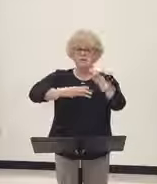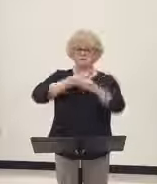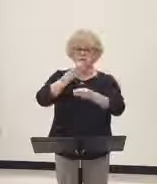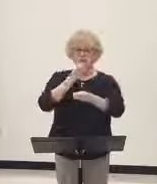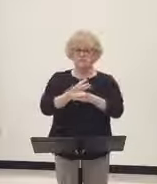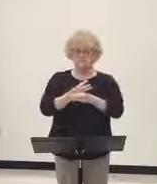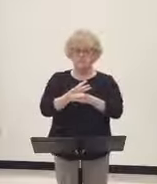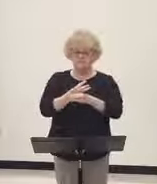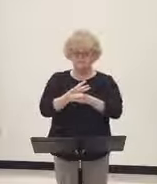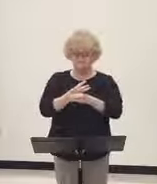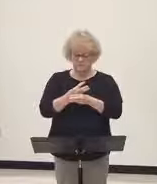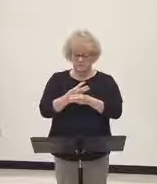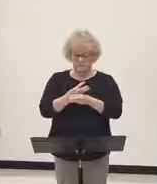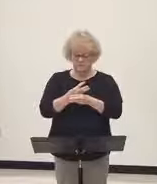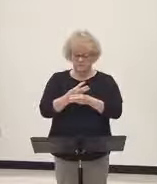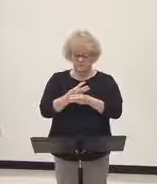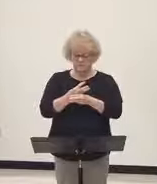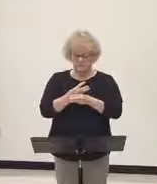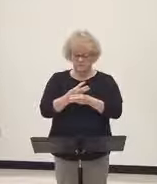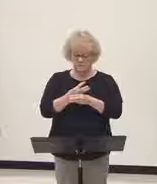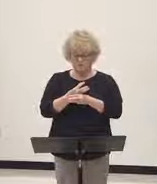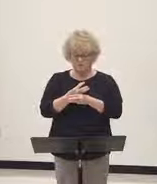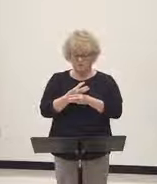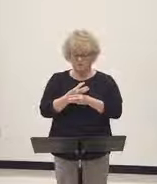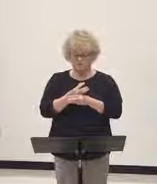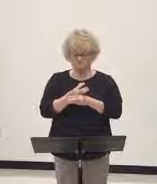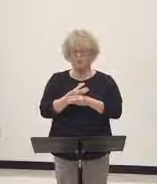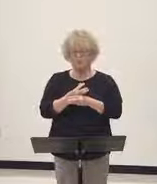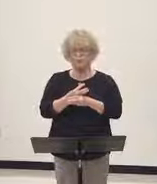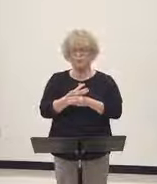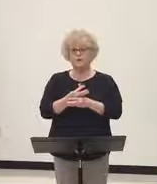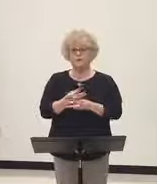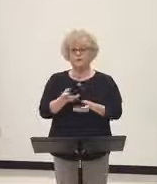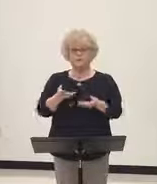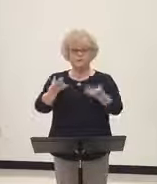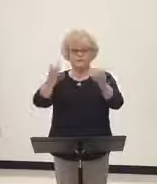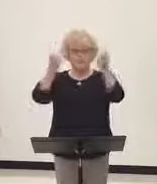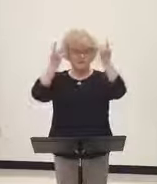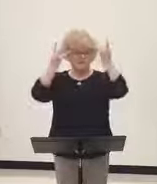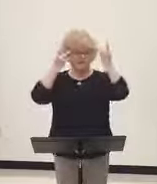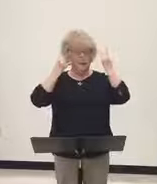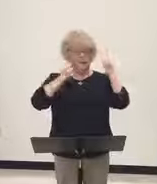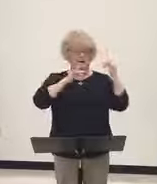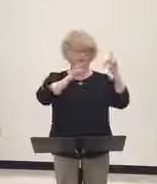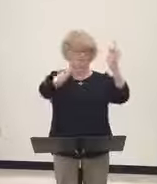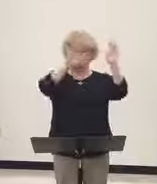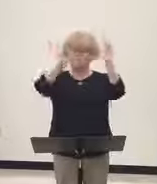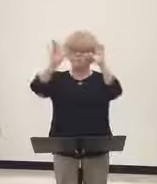Thank you.